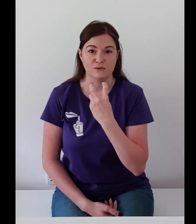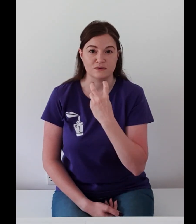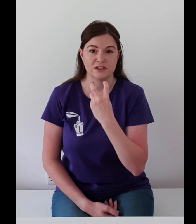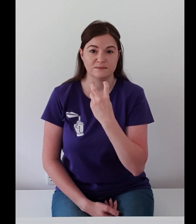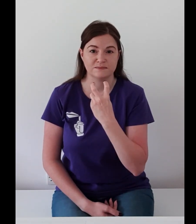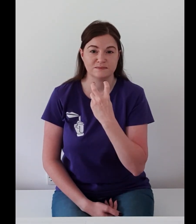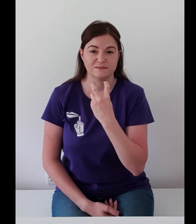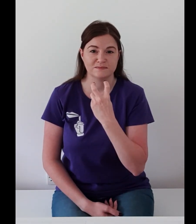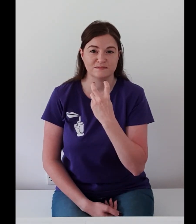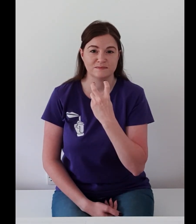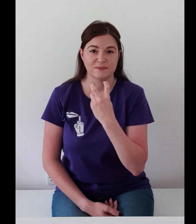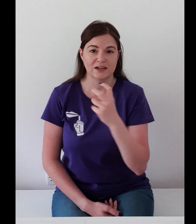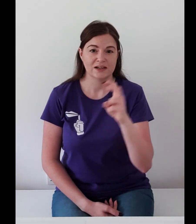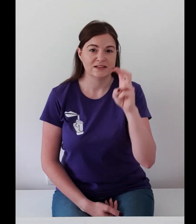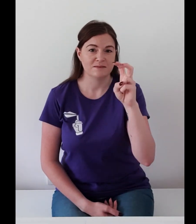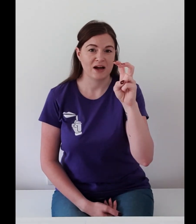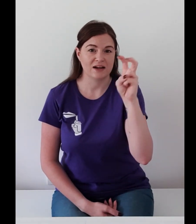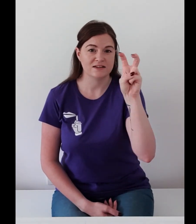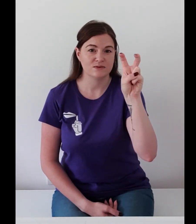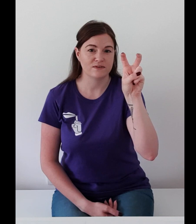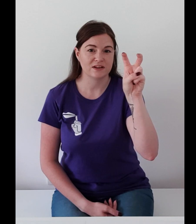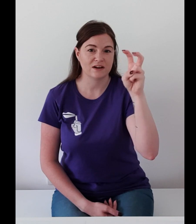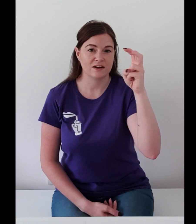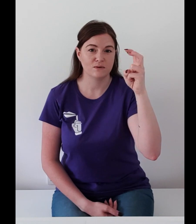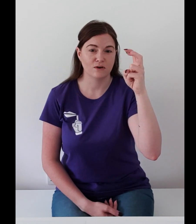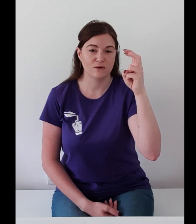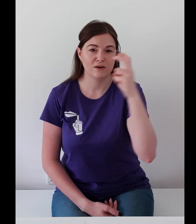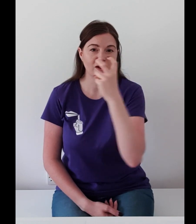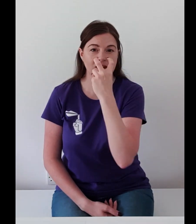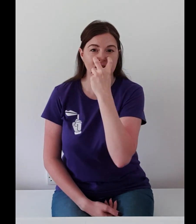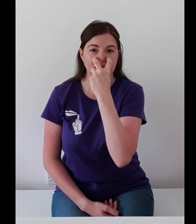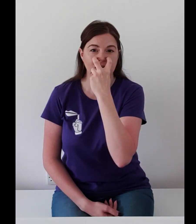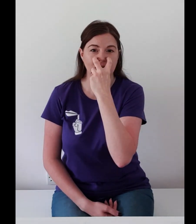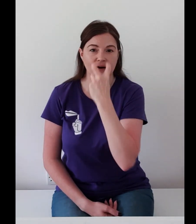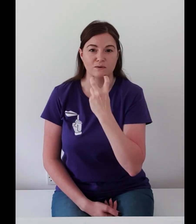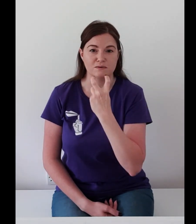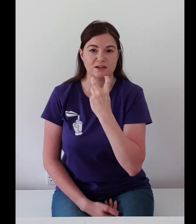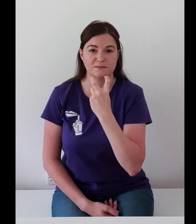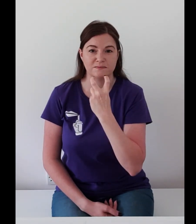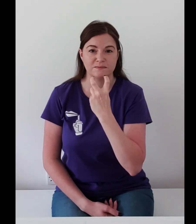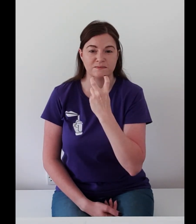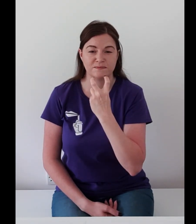Old. See, my hand is sort of like a little claw. Old.